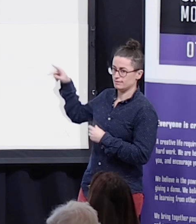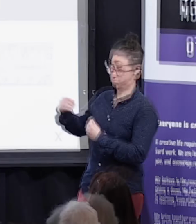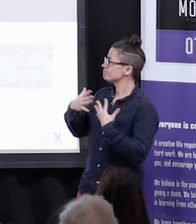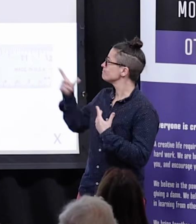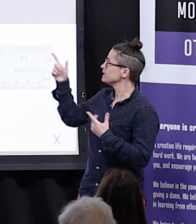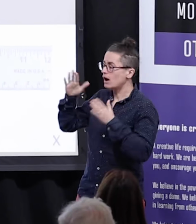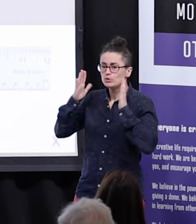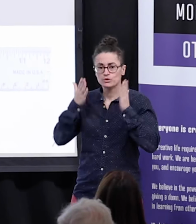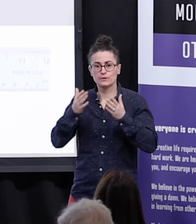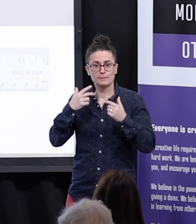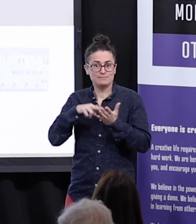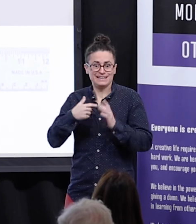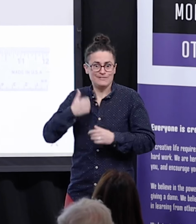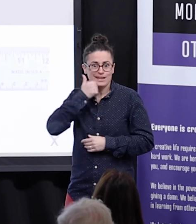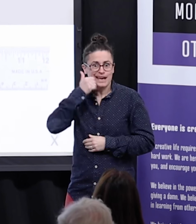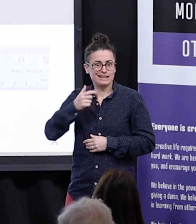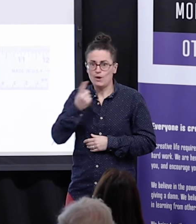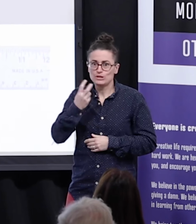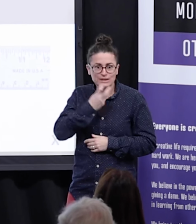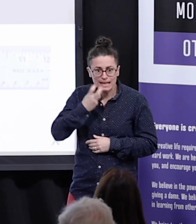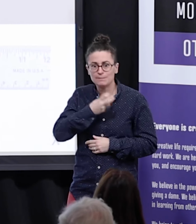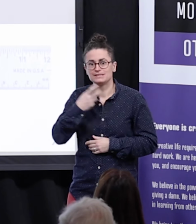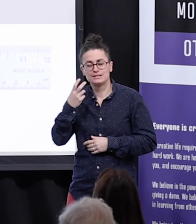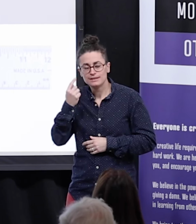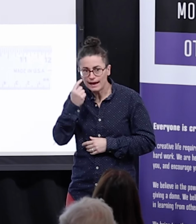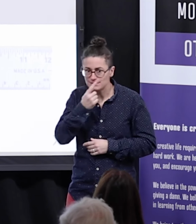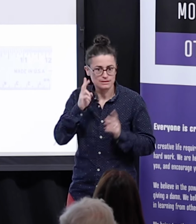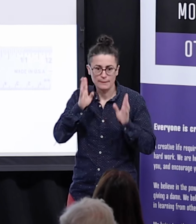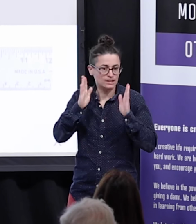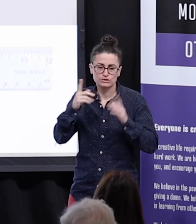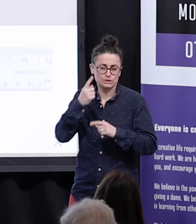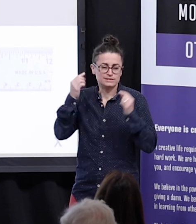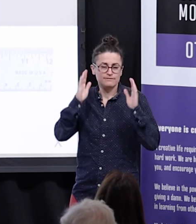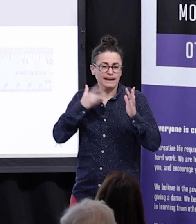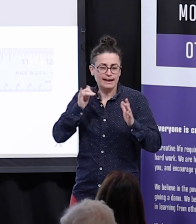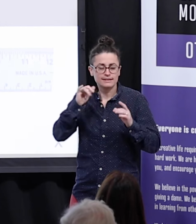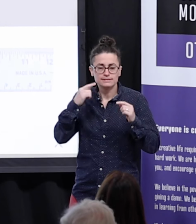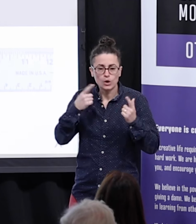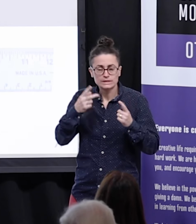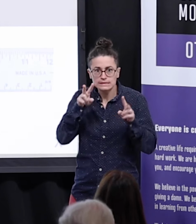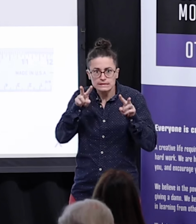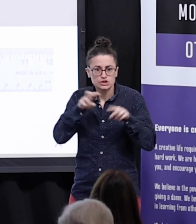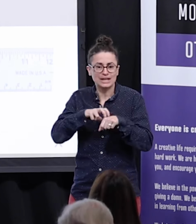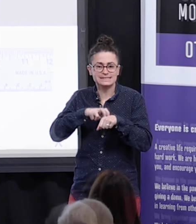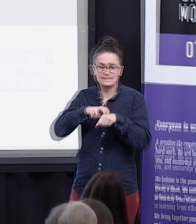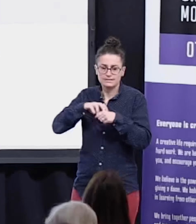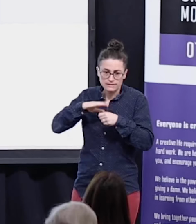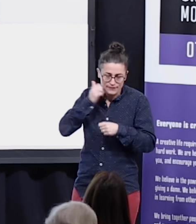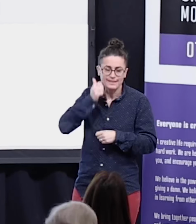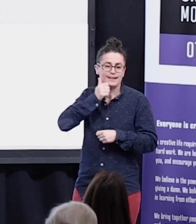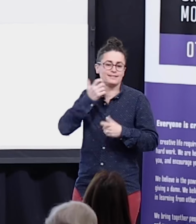Paula. And these are examples here. I mean, every day for me, communication can be very